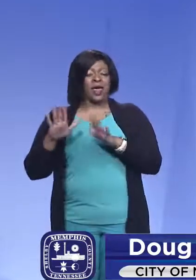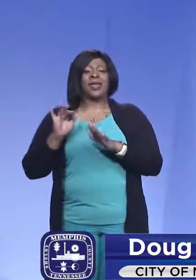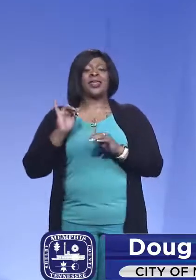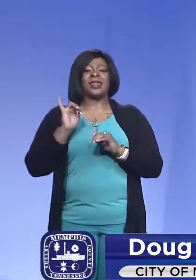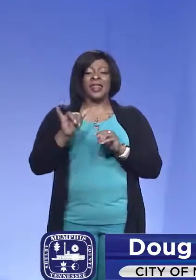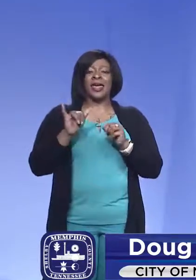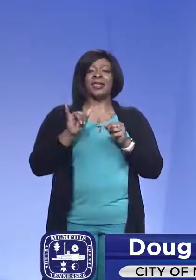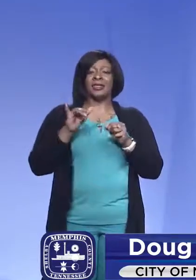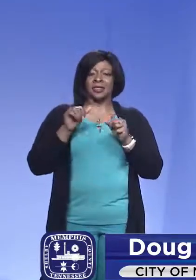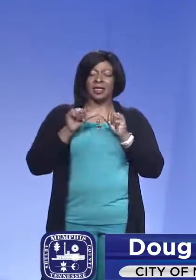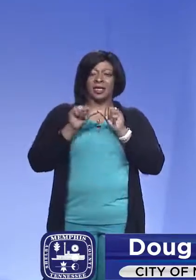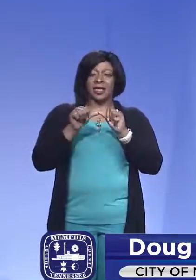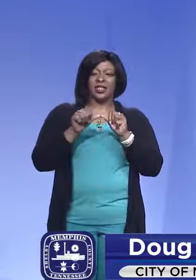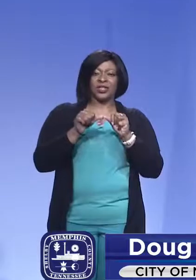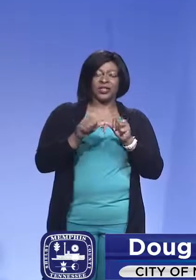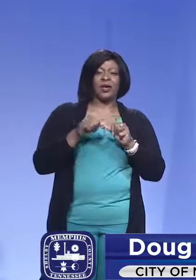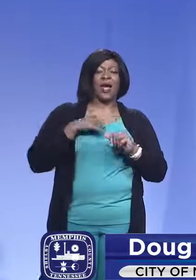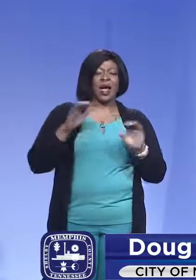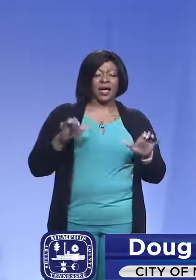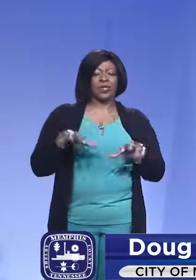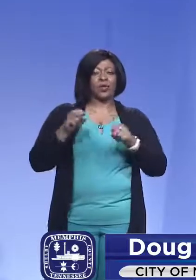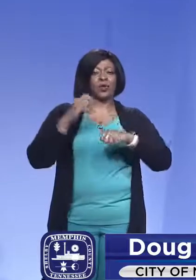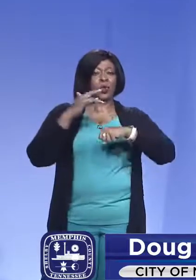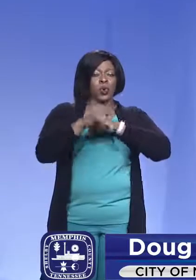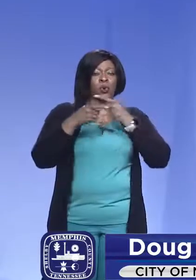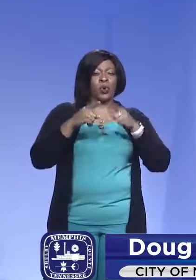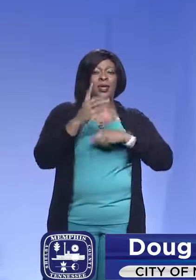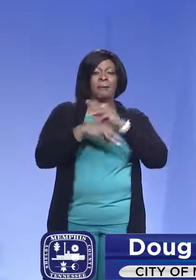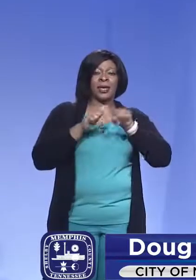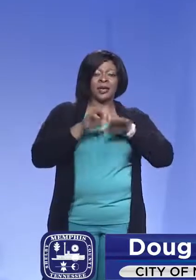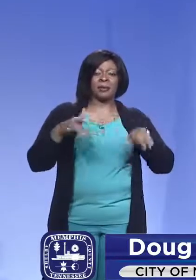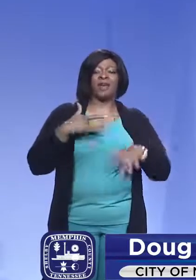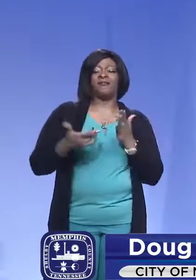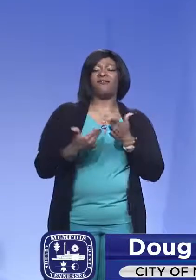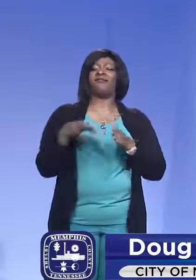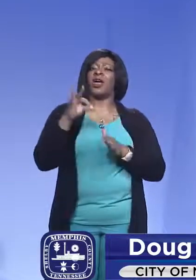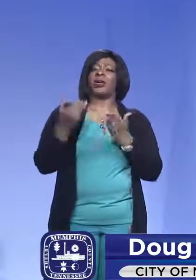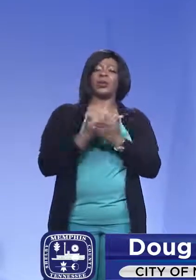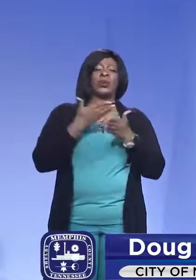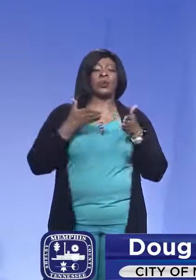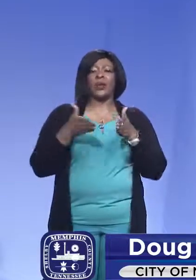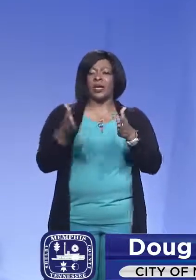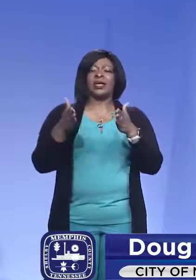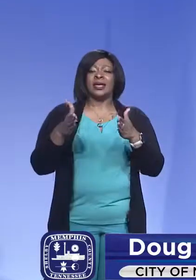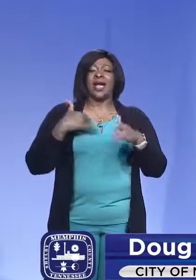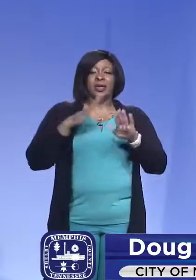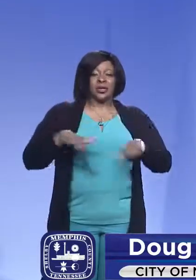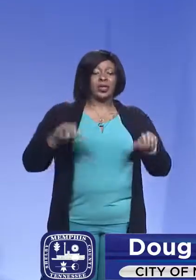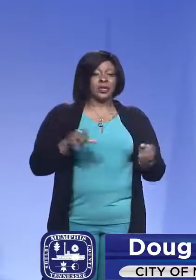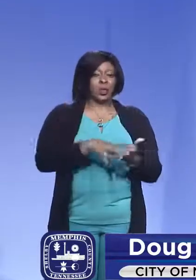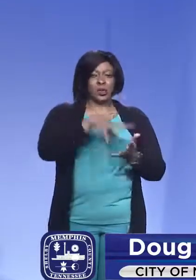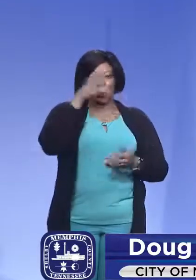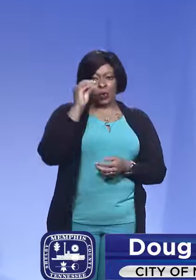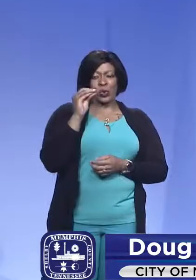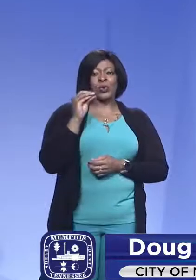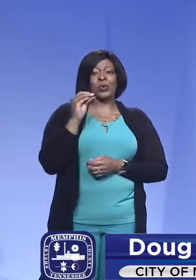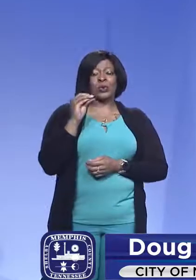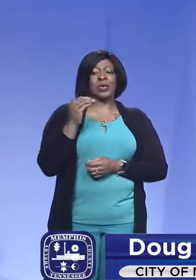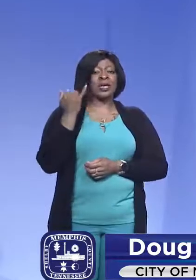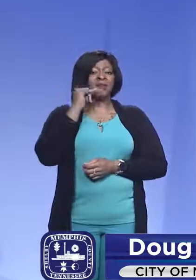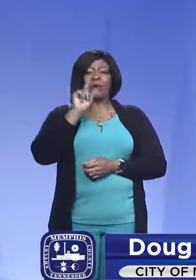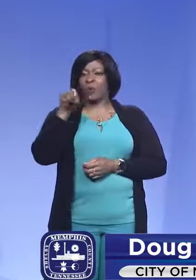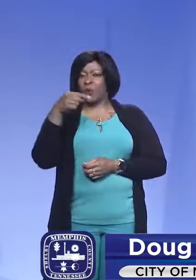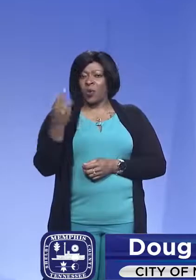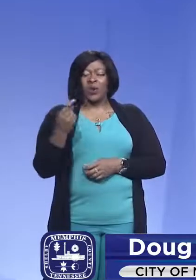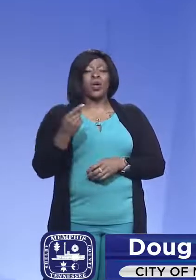continue. Our community took action early on in this pandemic, and we found a new way that our children could learn. And not just